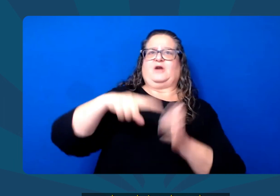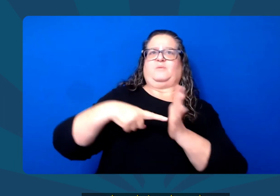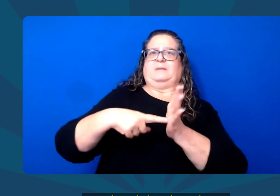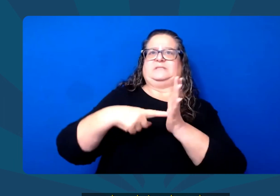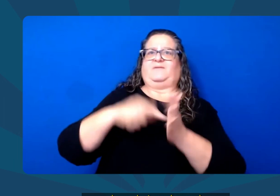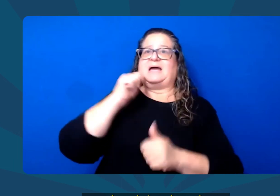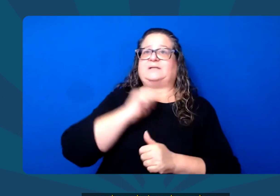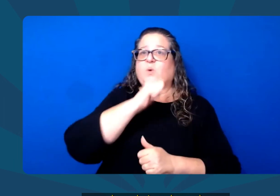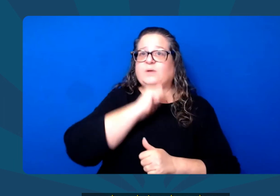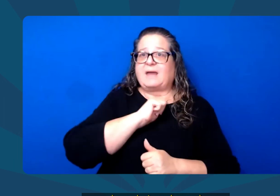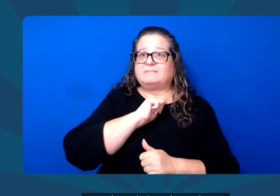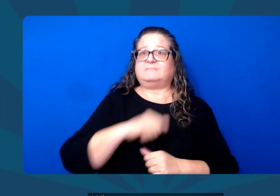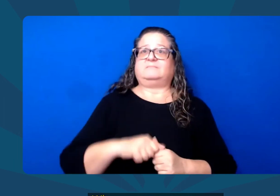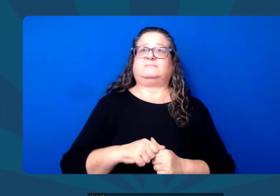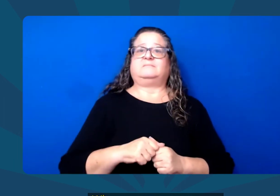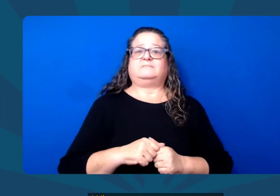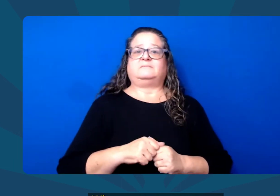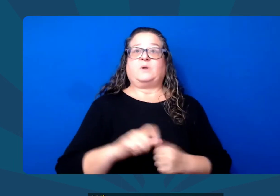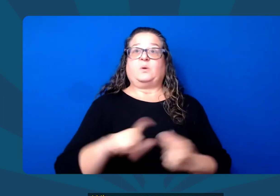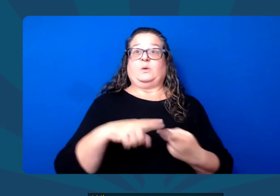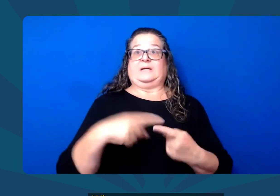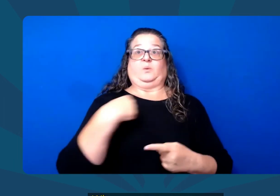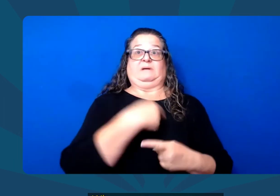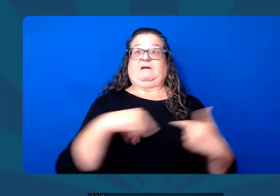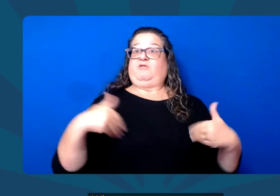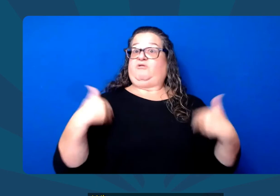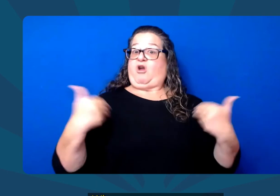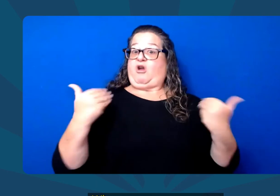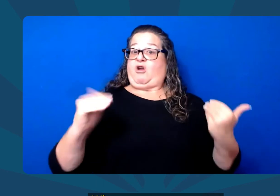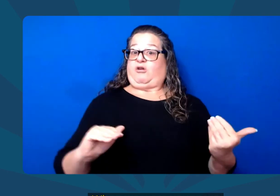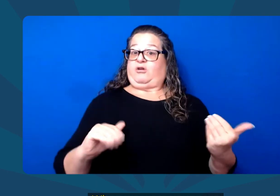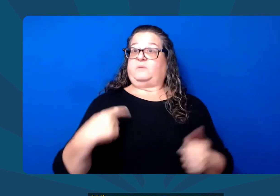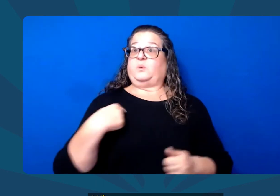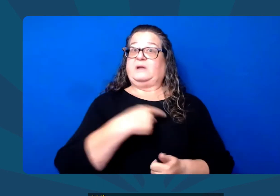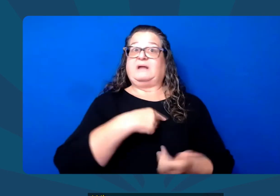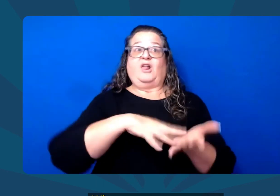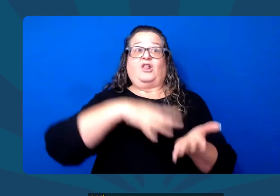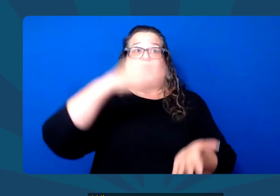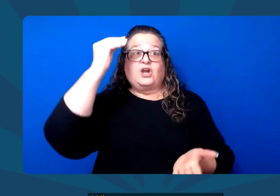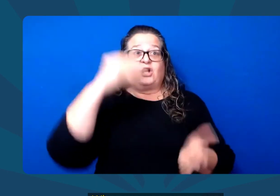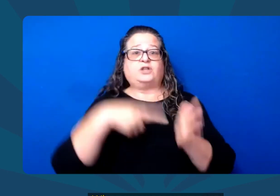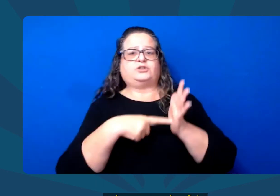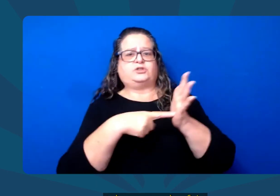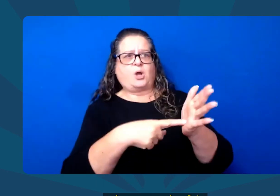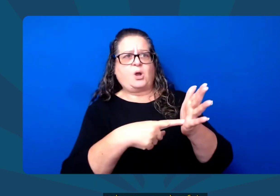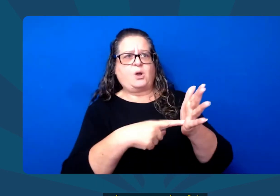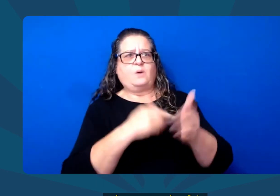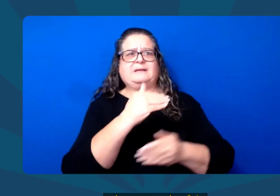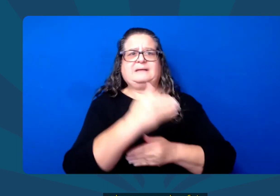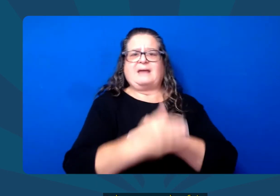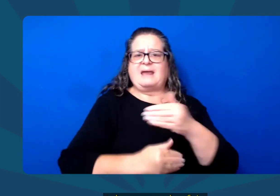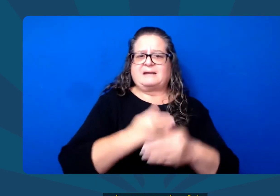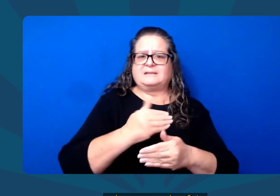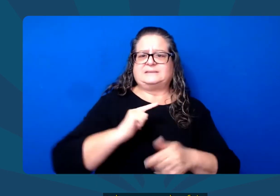represent their constituents. When we were young, we learned to show kindness, take